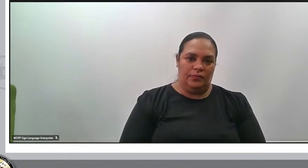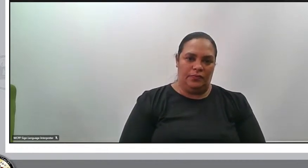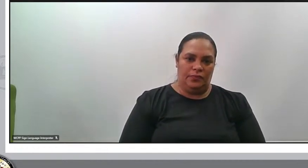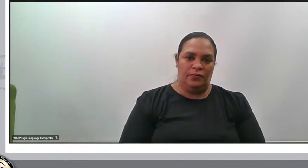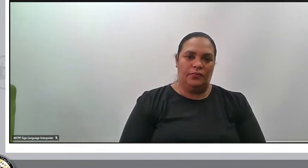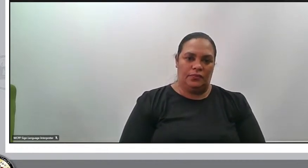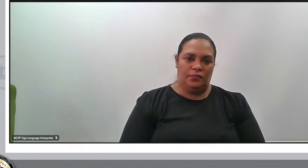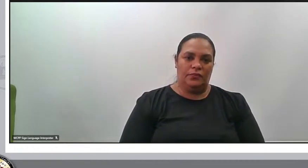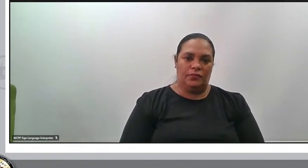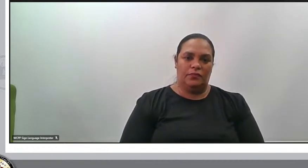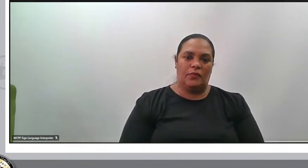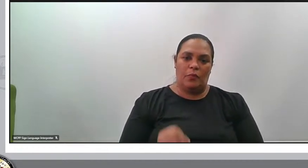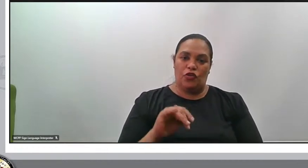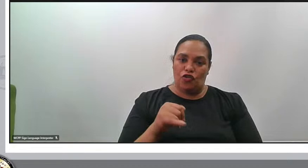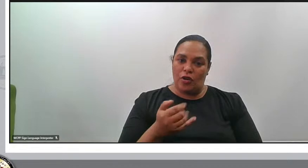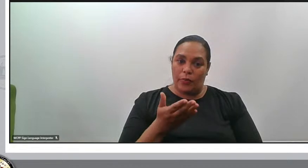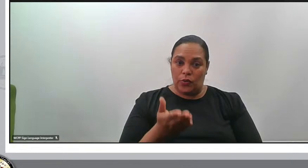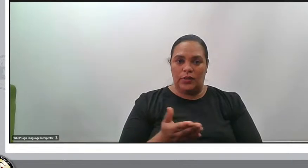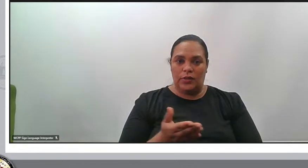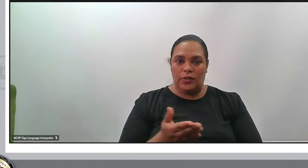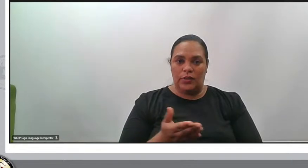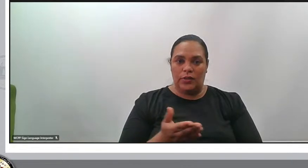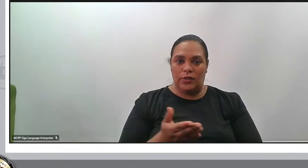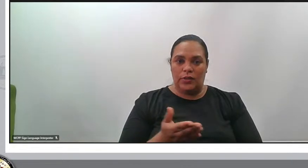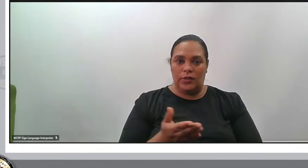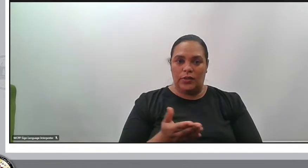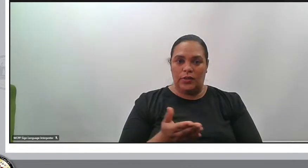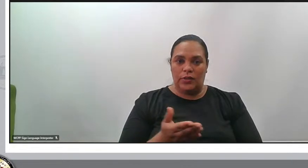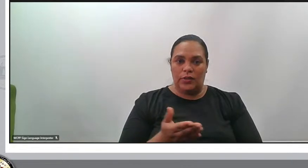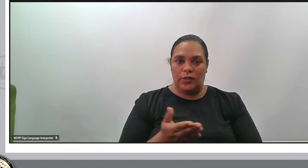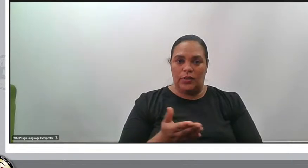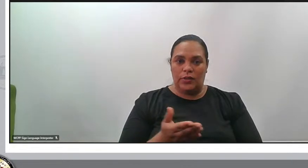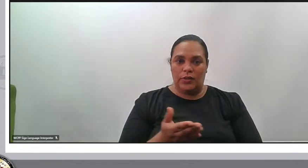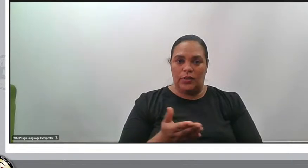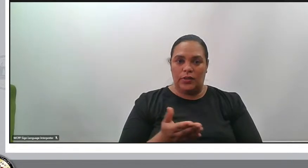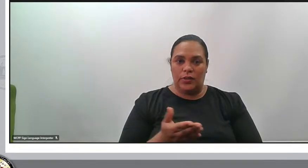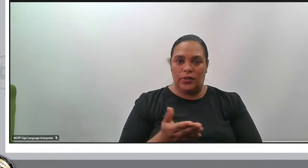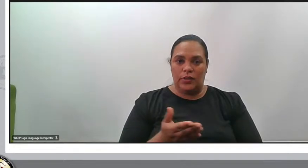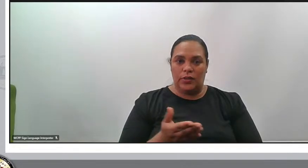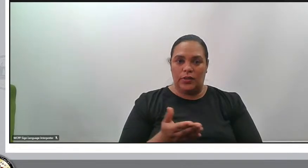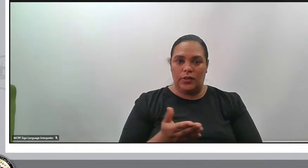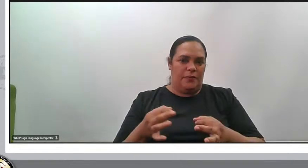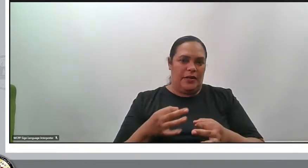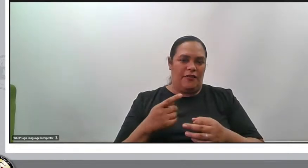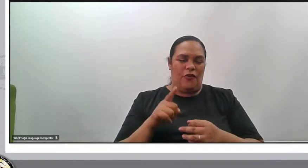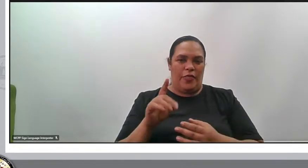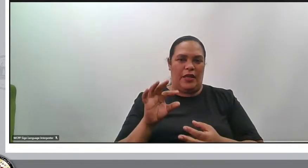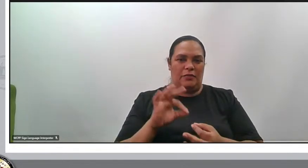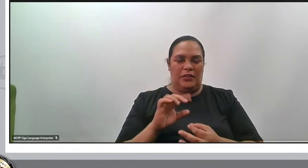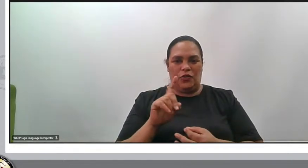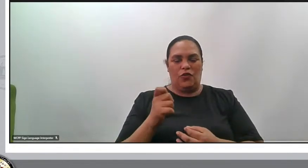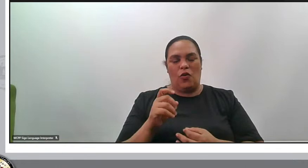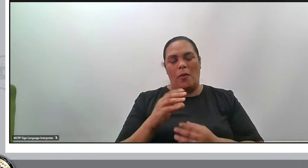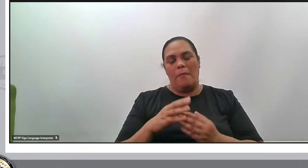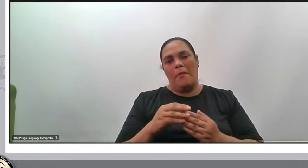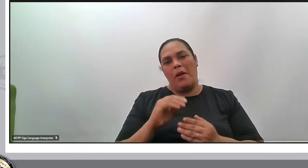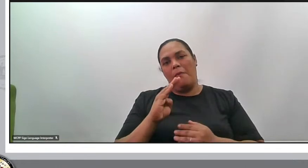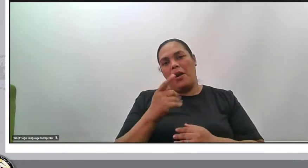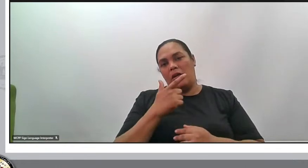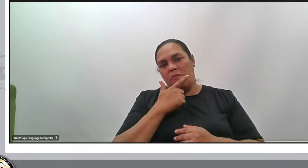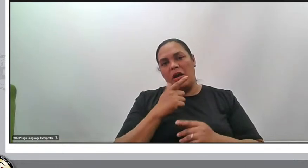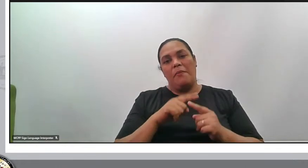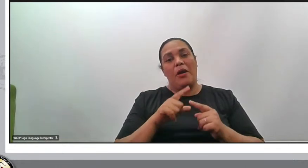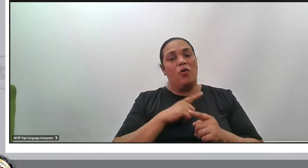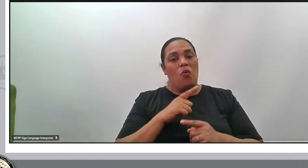Thank you. Mr. Jawadeen? Through your chair, I can maybe just elaborate on my answer, particularly for that question from Member Bartman. The